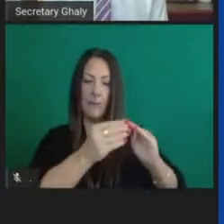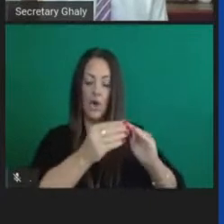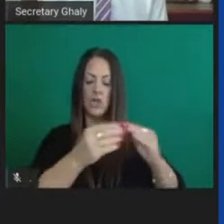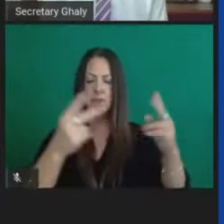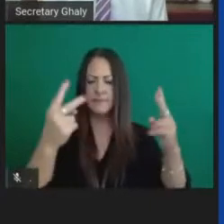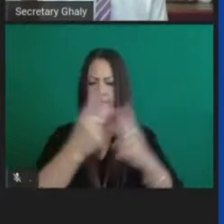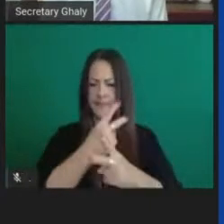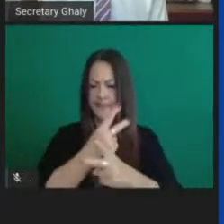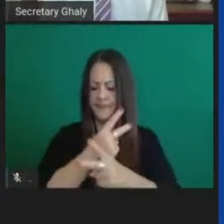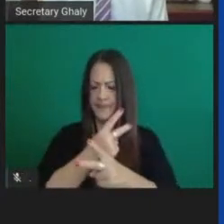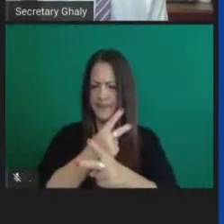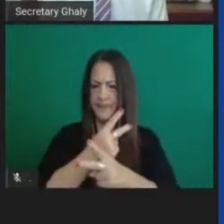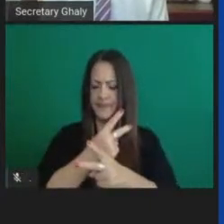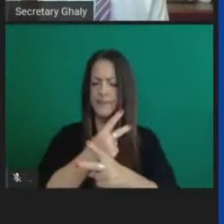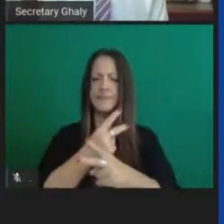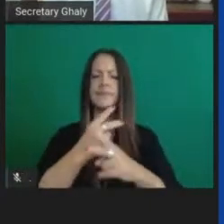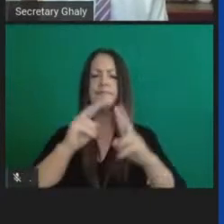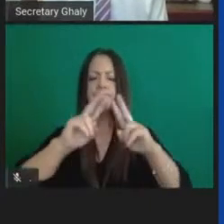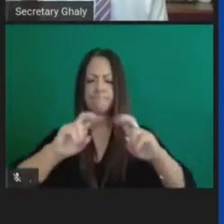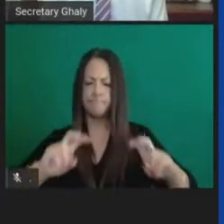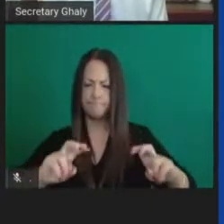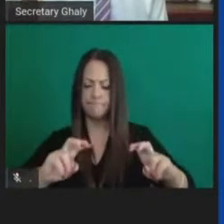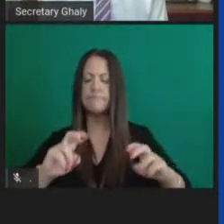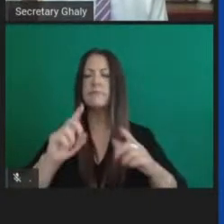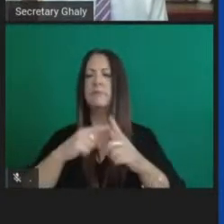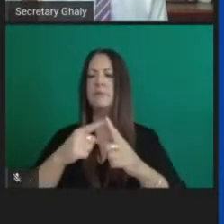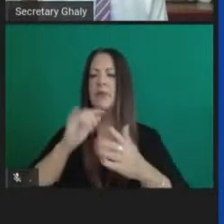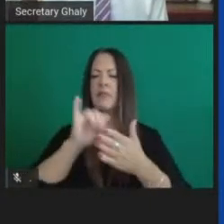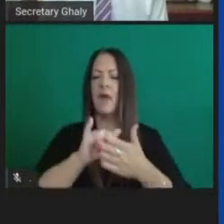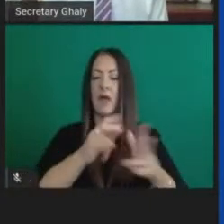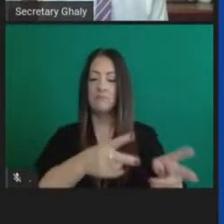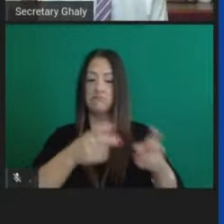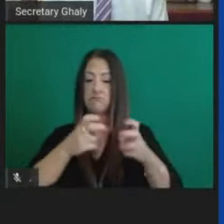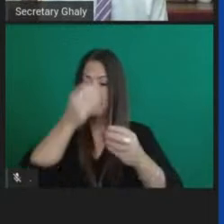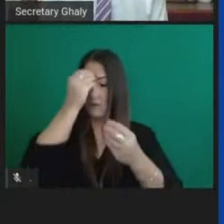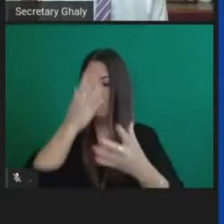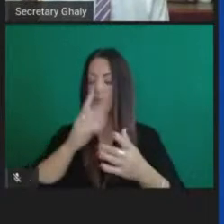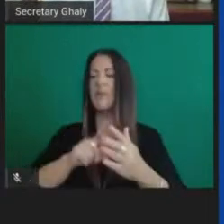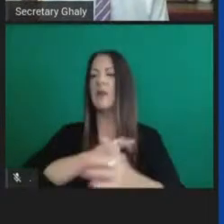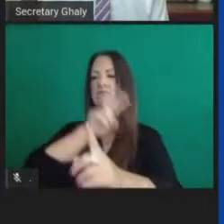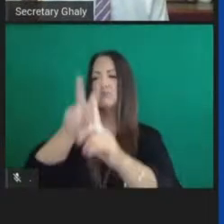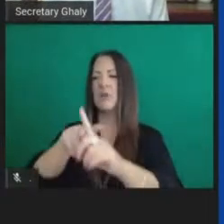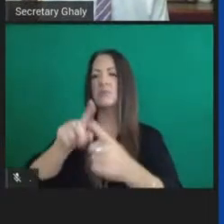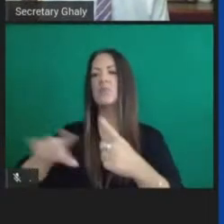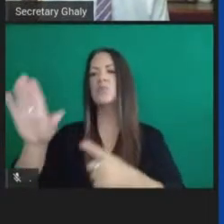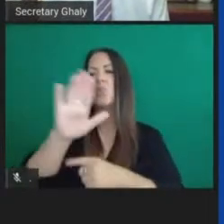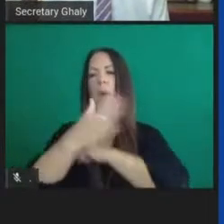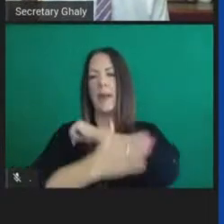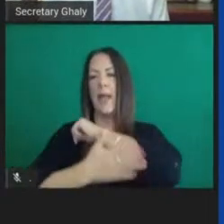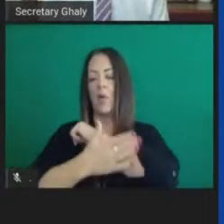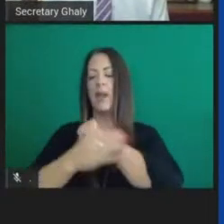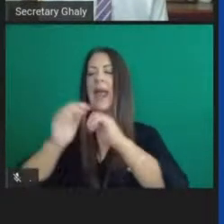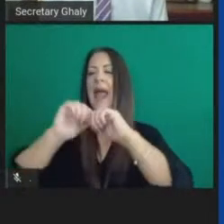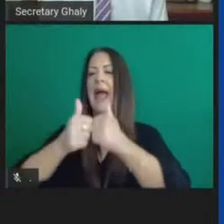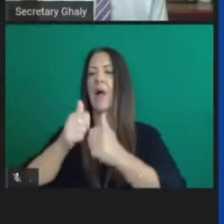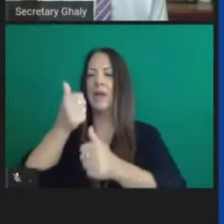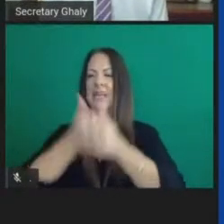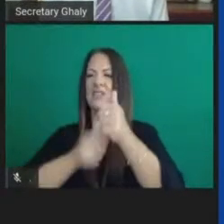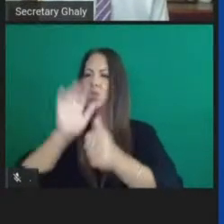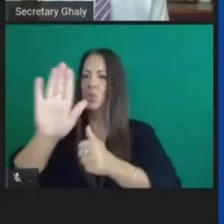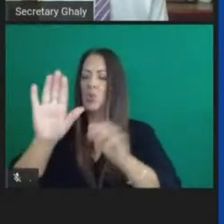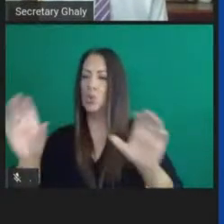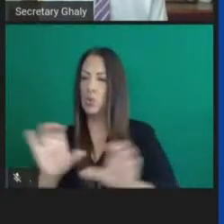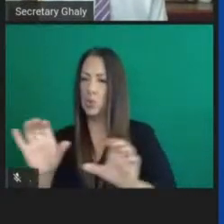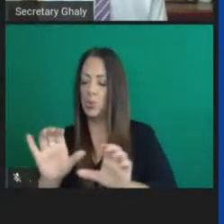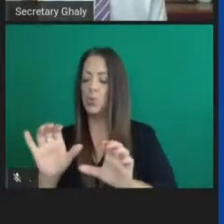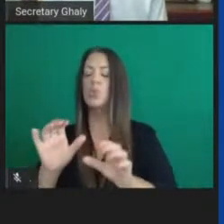occasionally tighten restrictions on our activities. Every county is assigned a tier. We share that information with